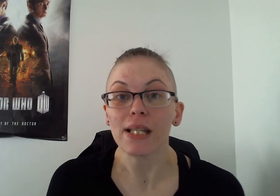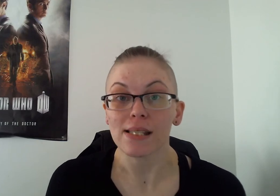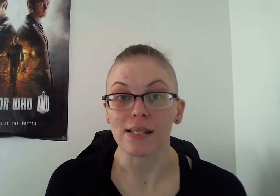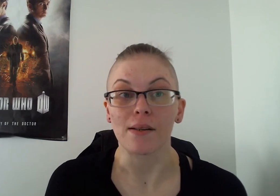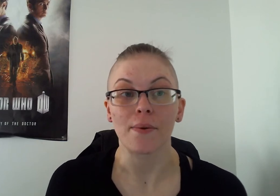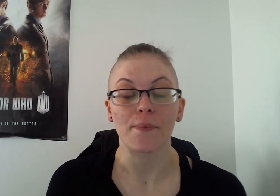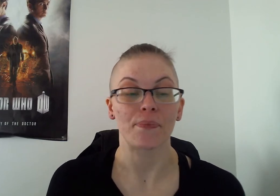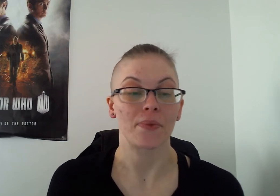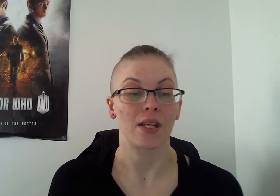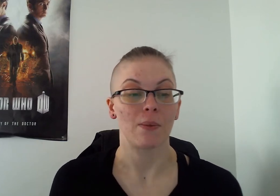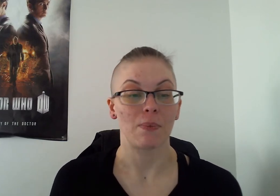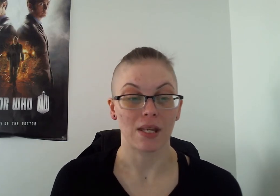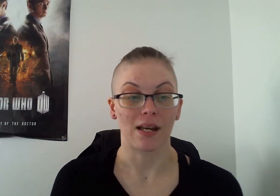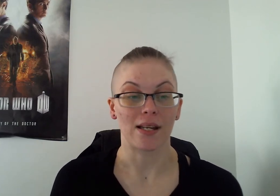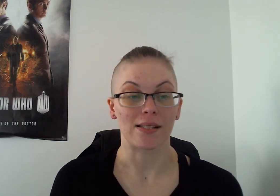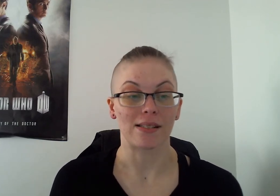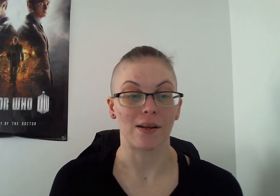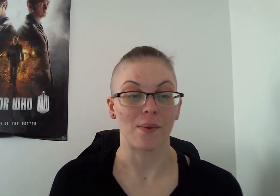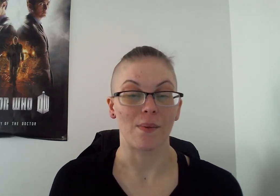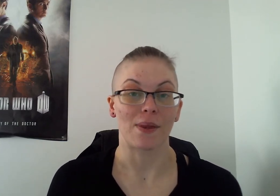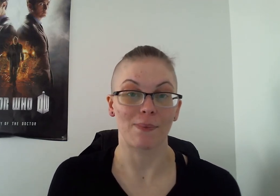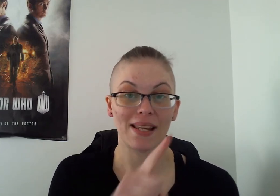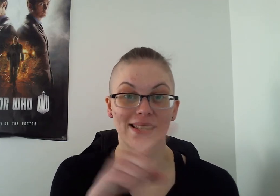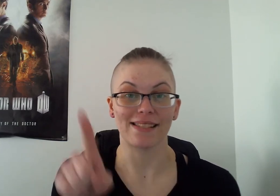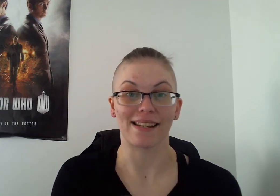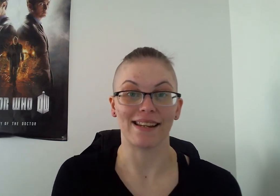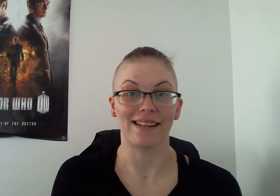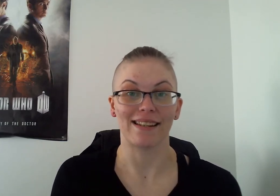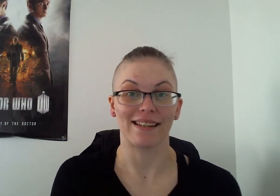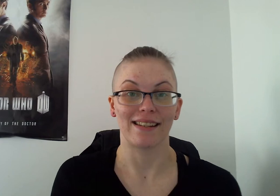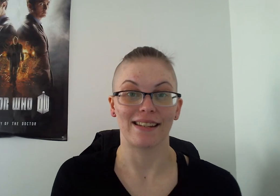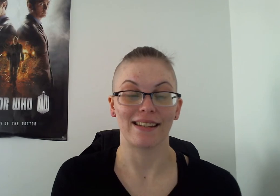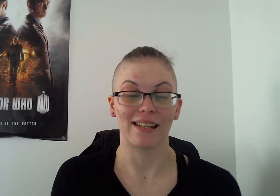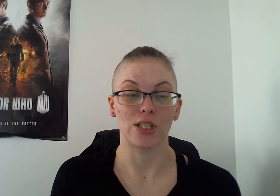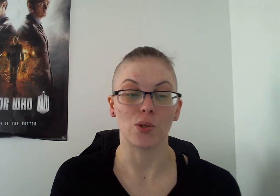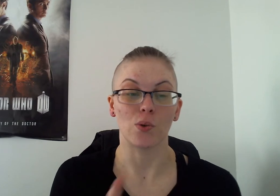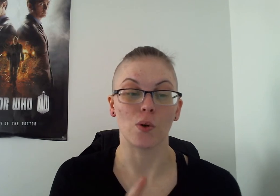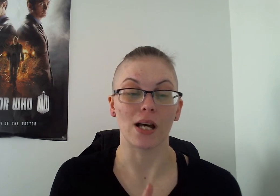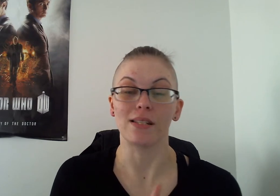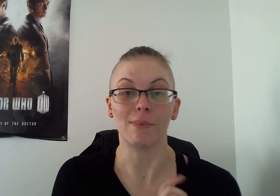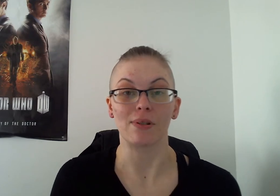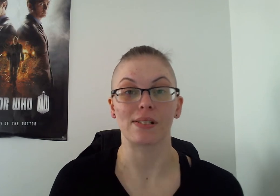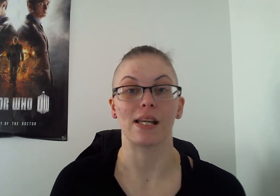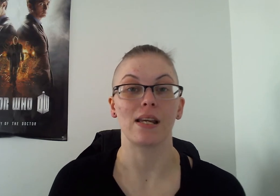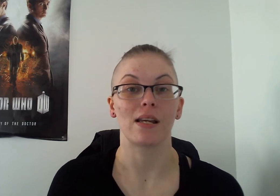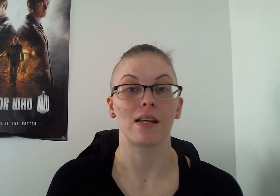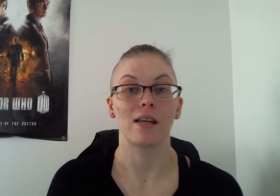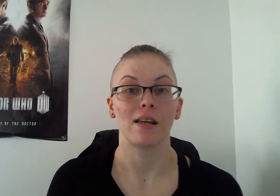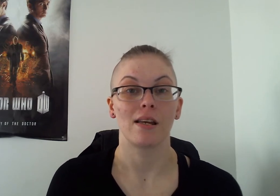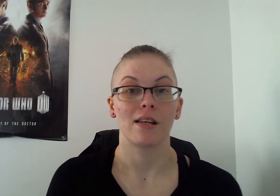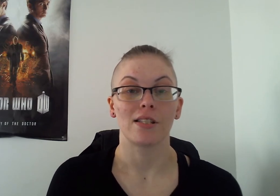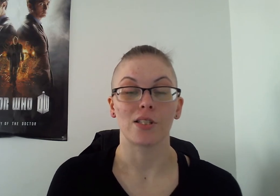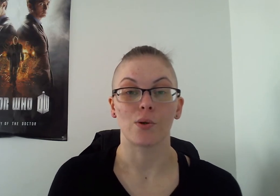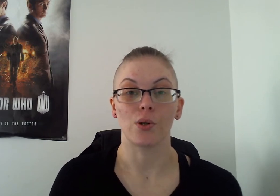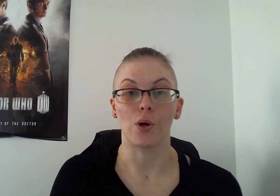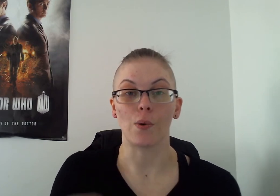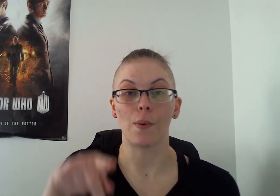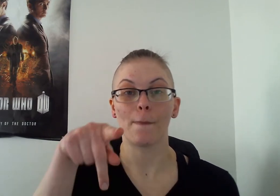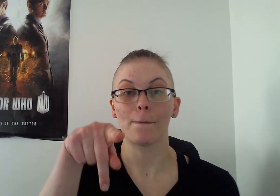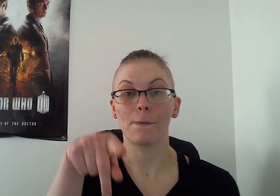pizza, because with pizza, you do a double Z. So you go